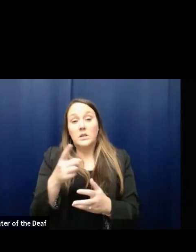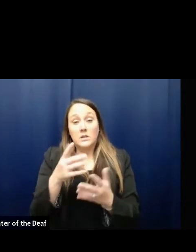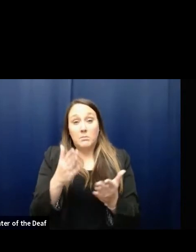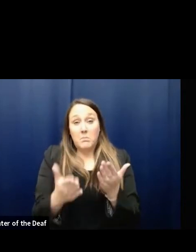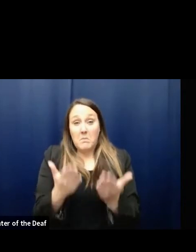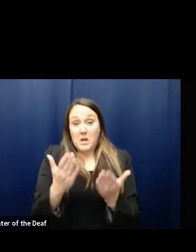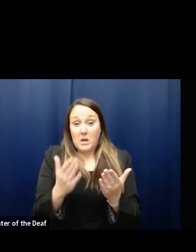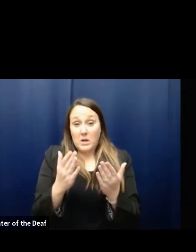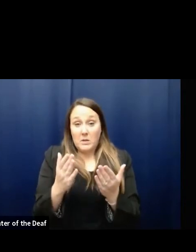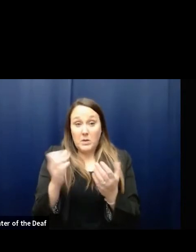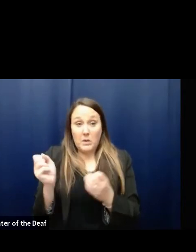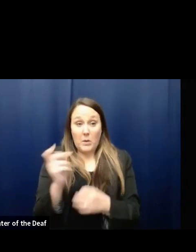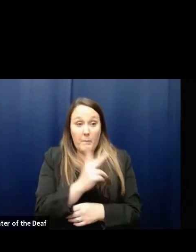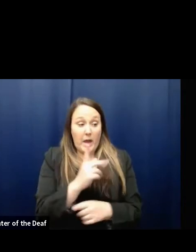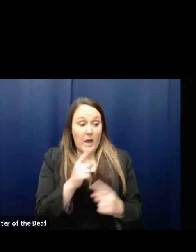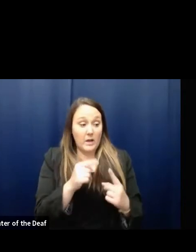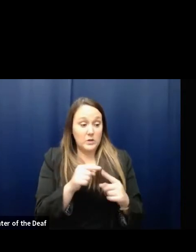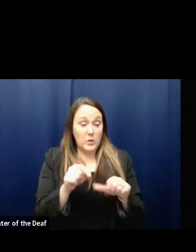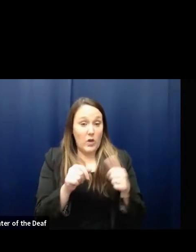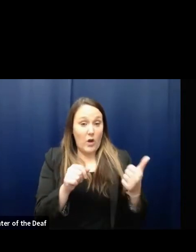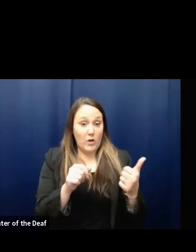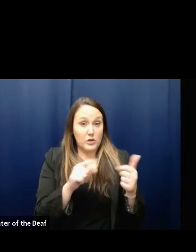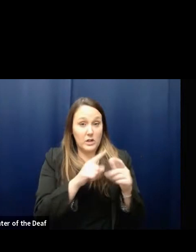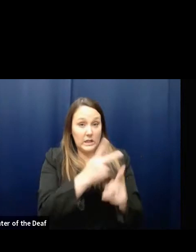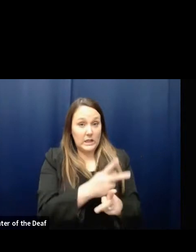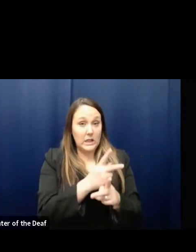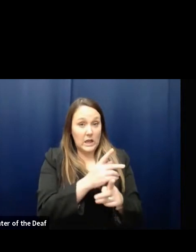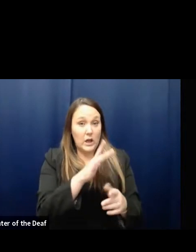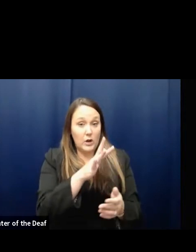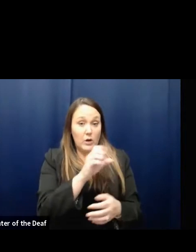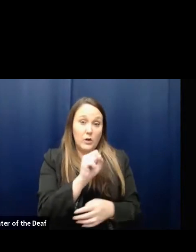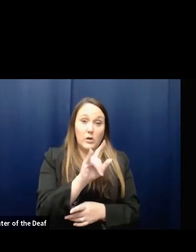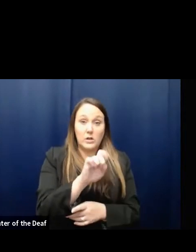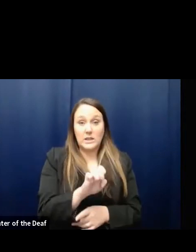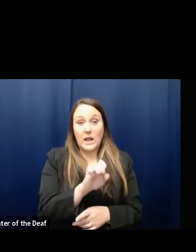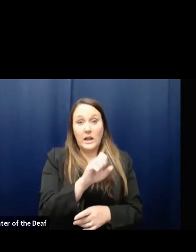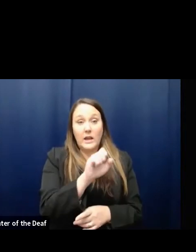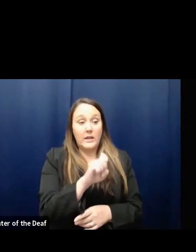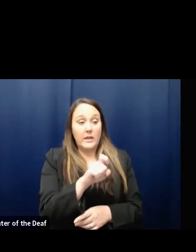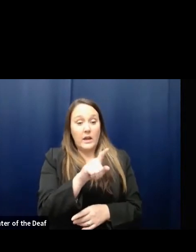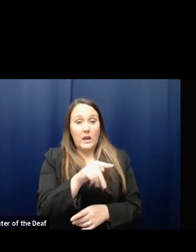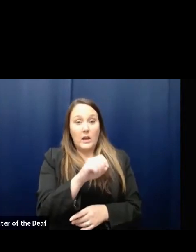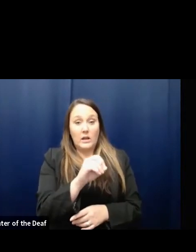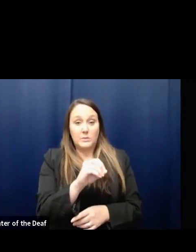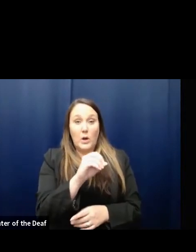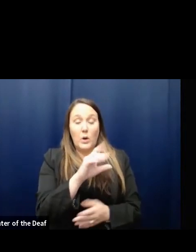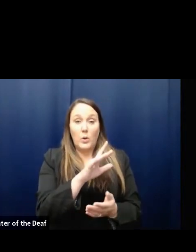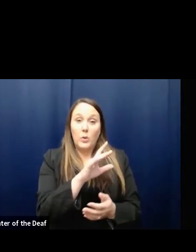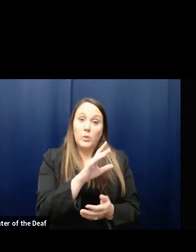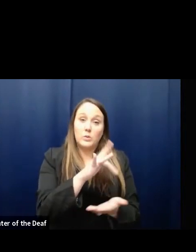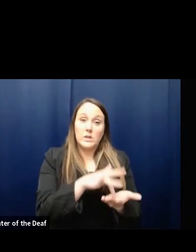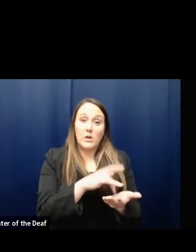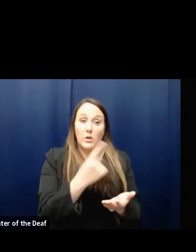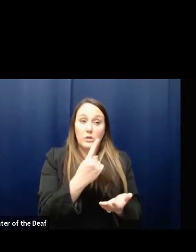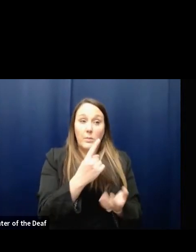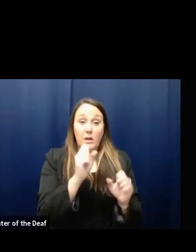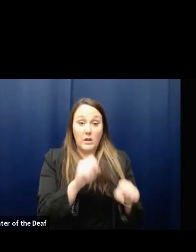plans for an alternate care site at the Expo Center or some other facility? Are we still able to resurrect that plan or something